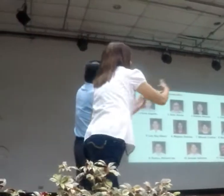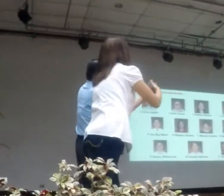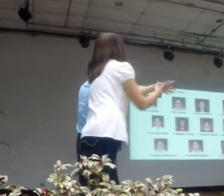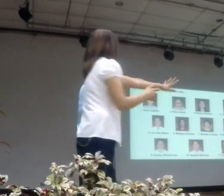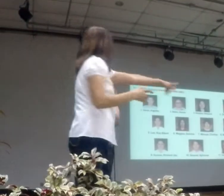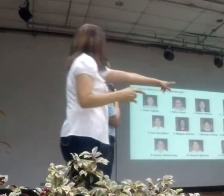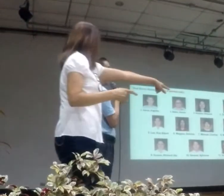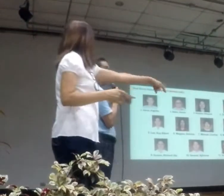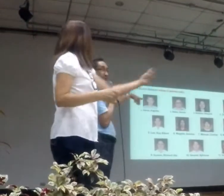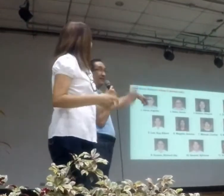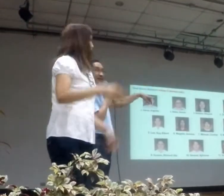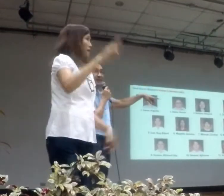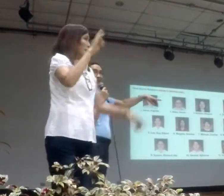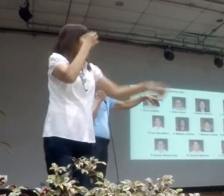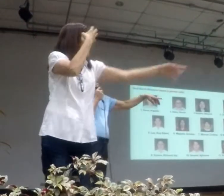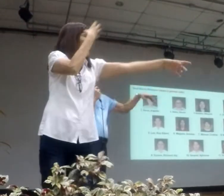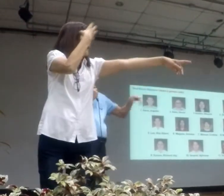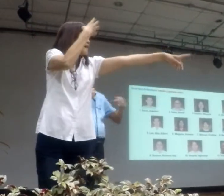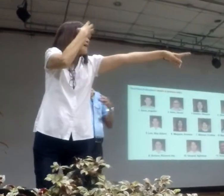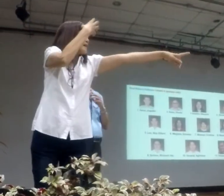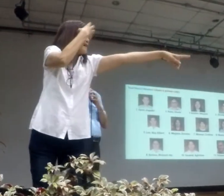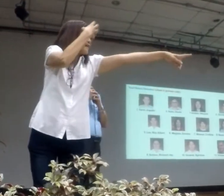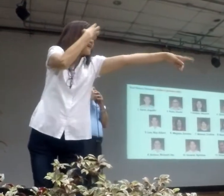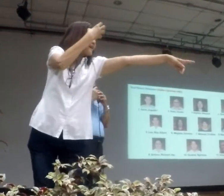Next is Ray.